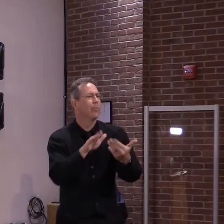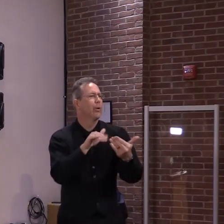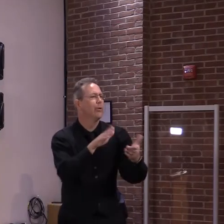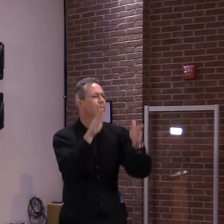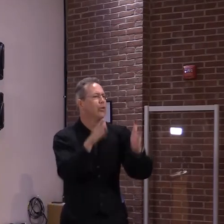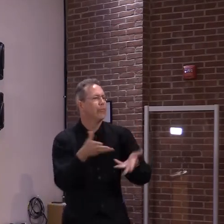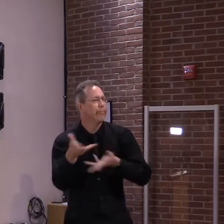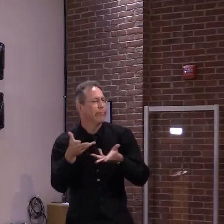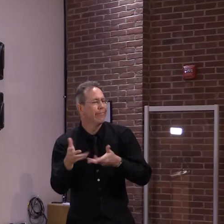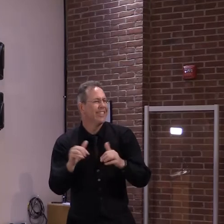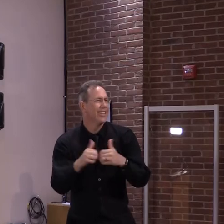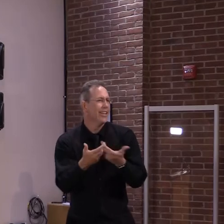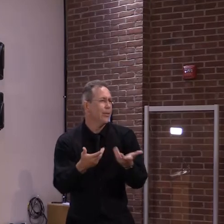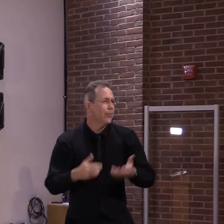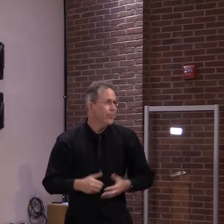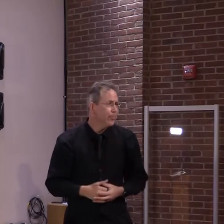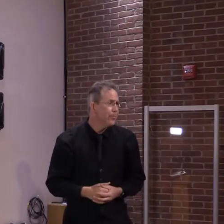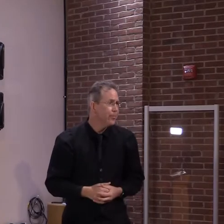Thank you.